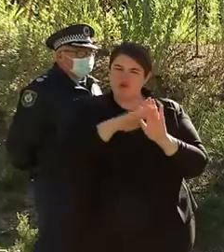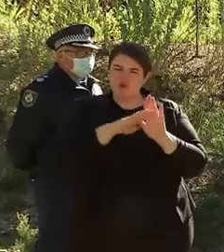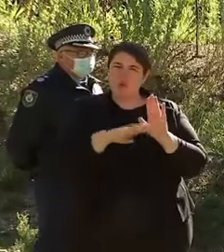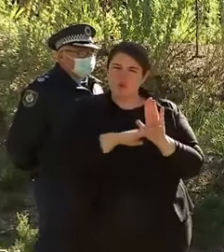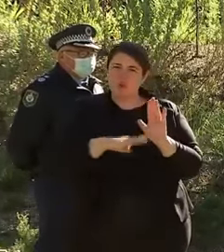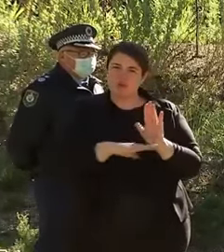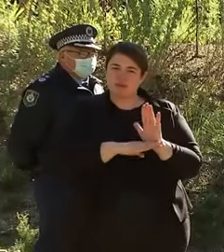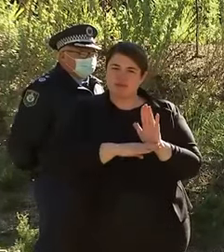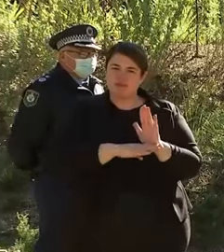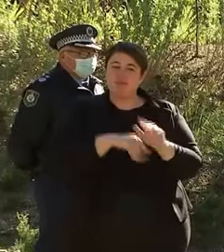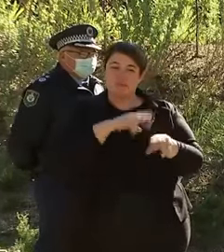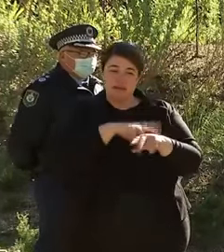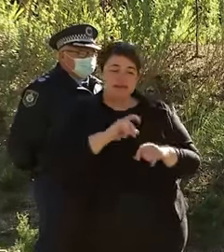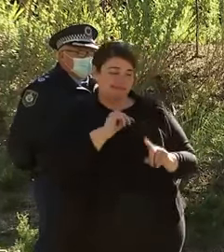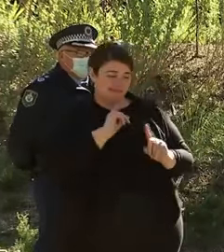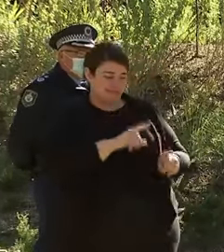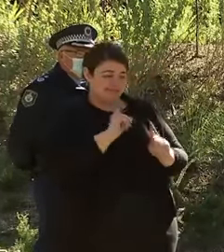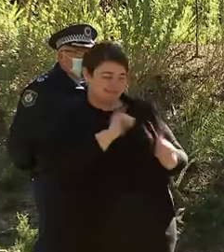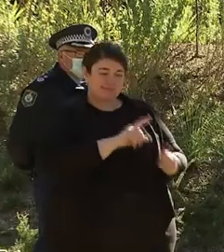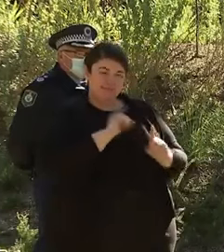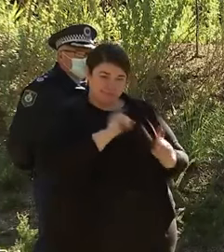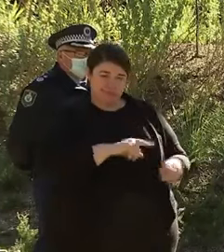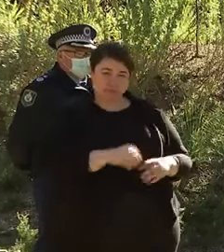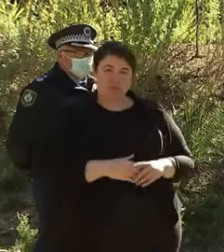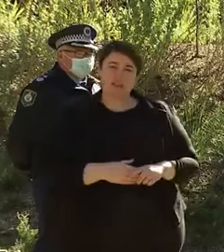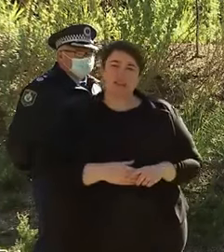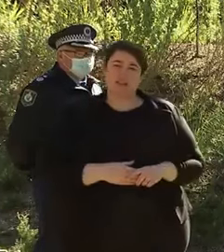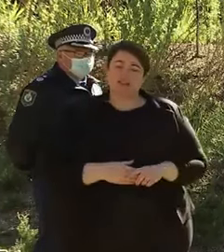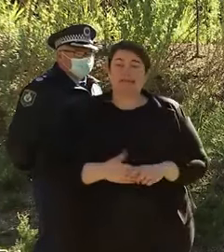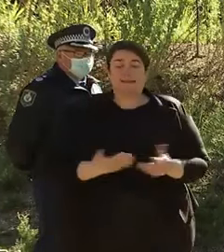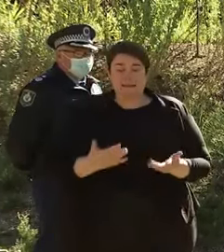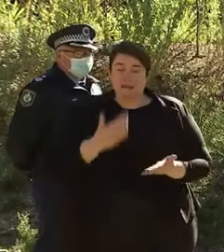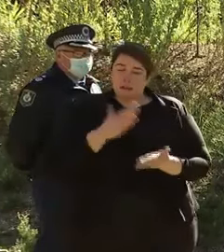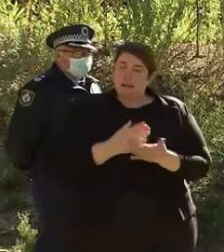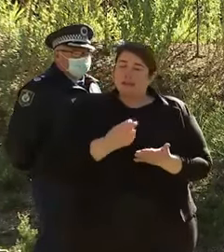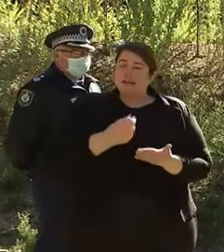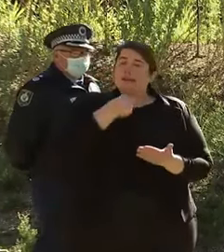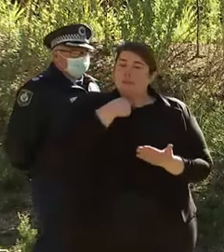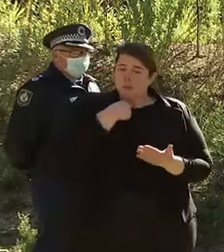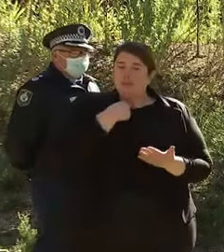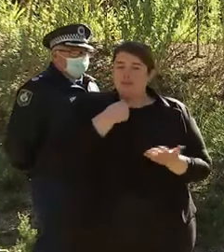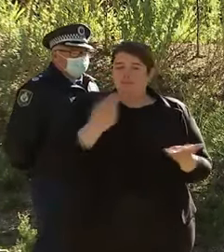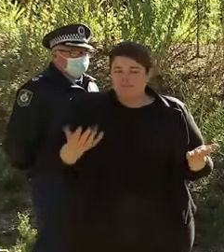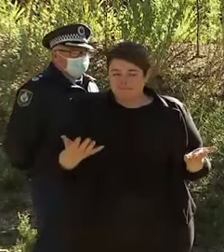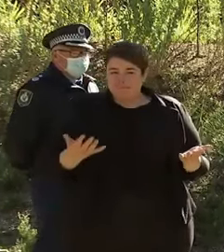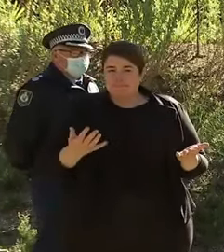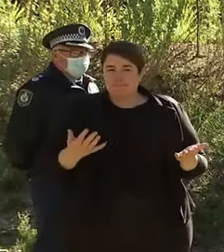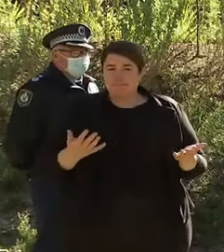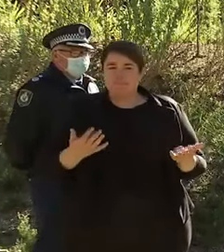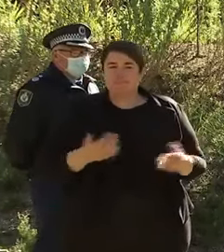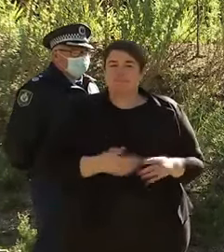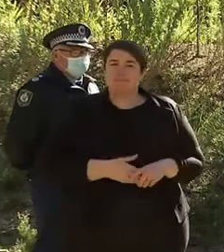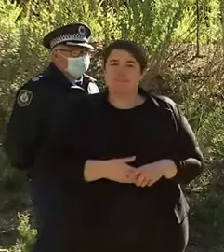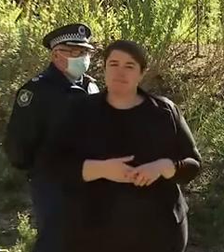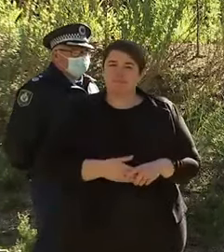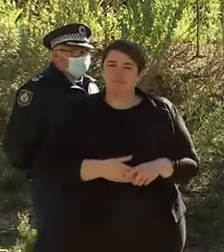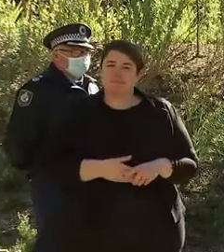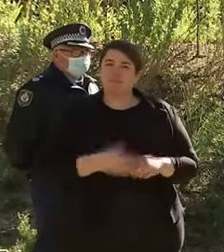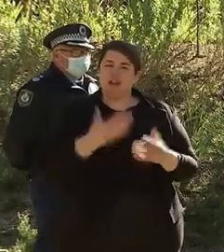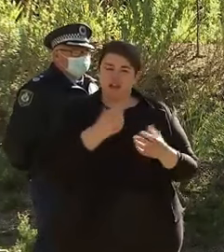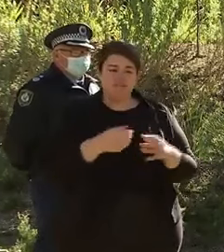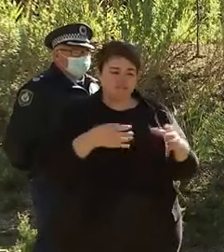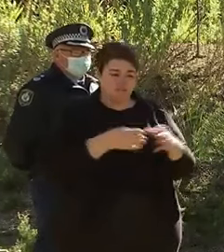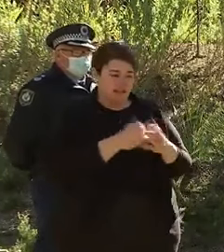them through their management of that situation. It's disappointing that apparently a small number didn't